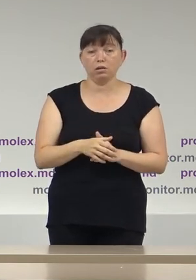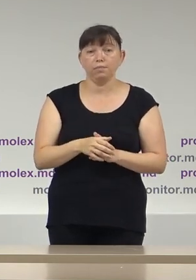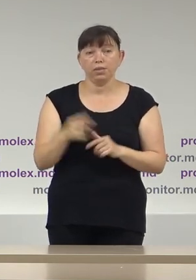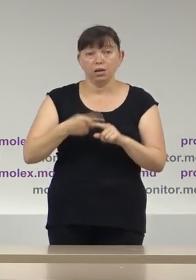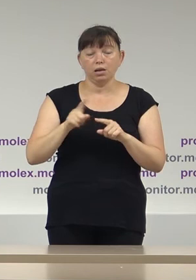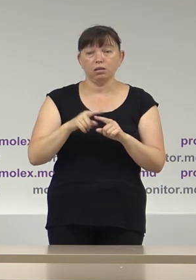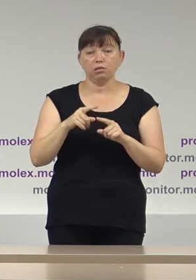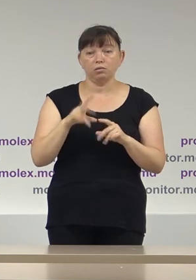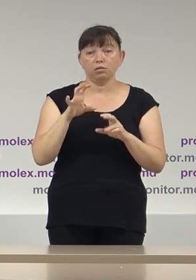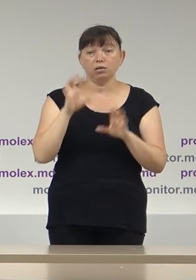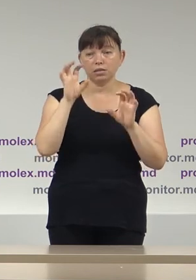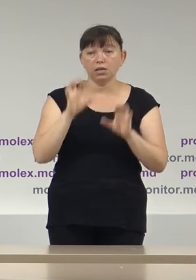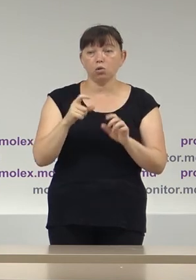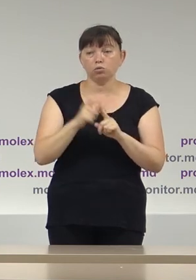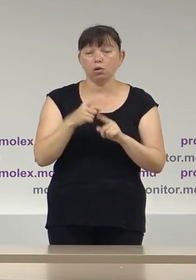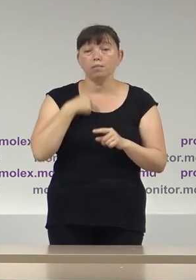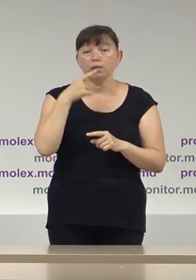stated in the report.